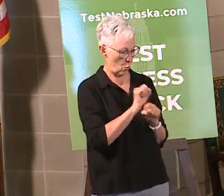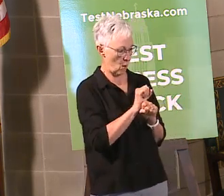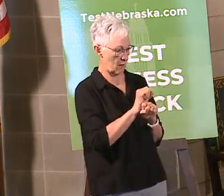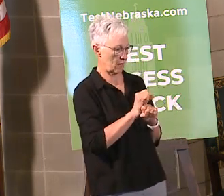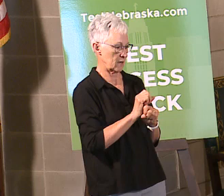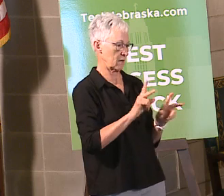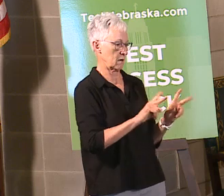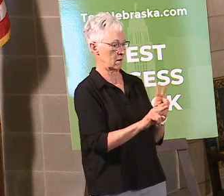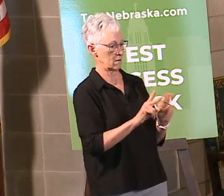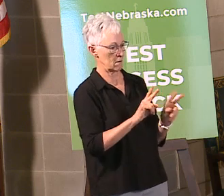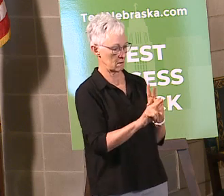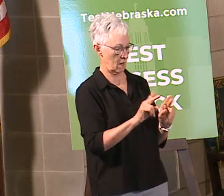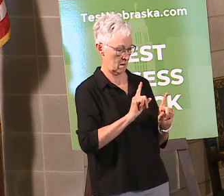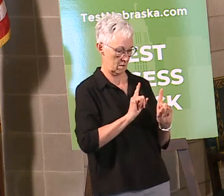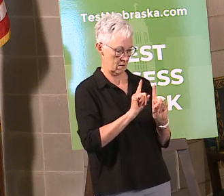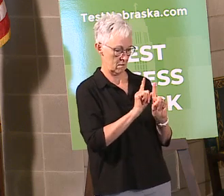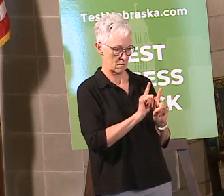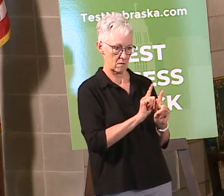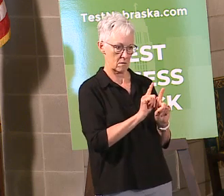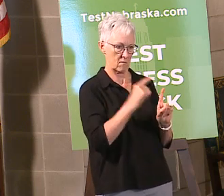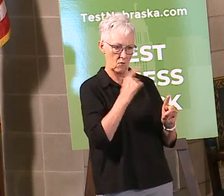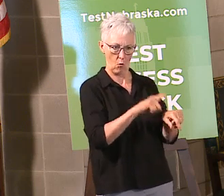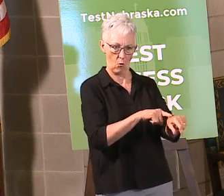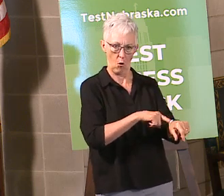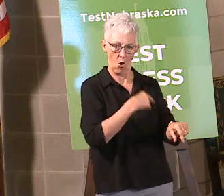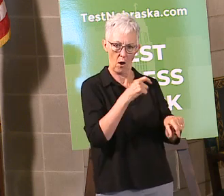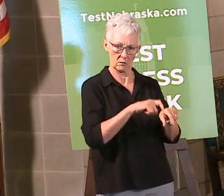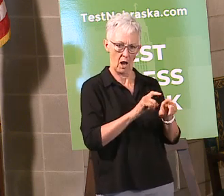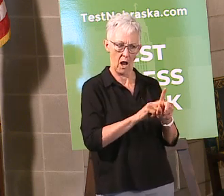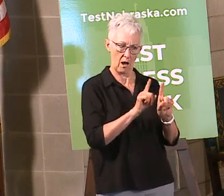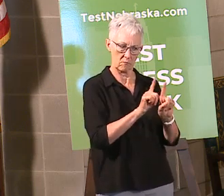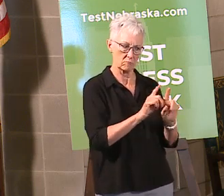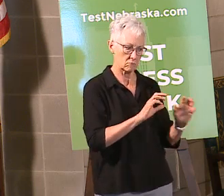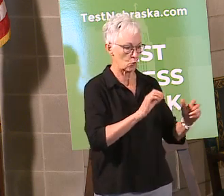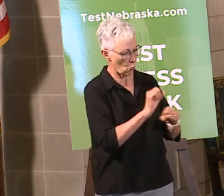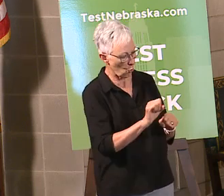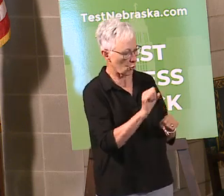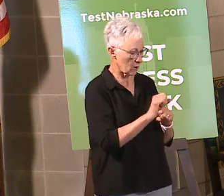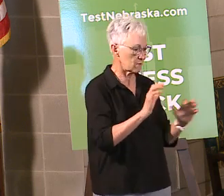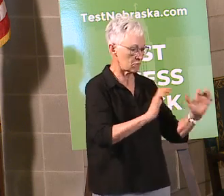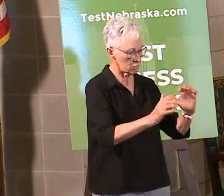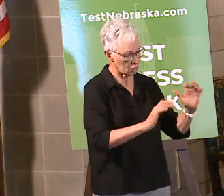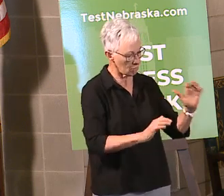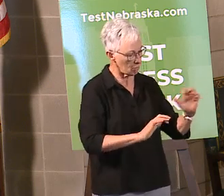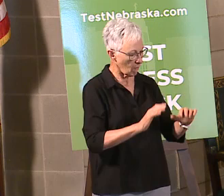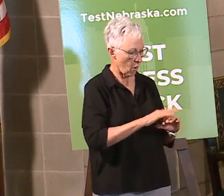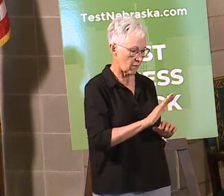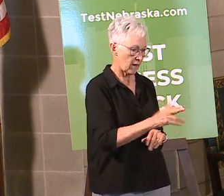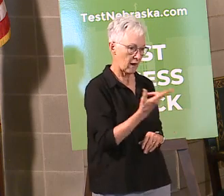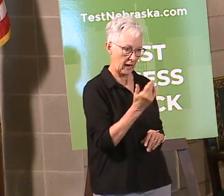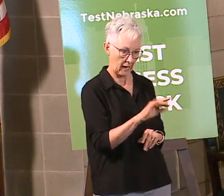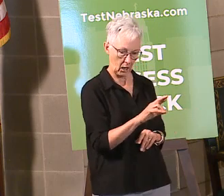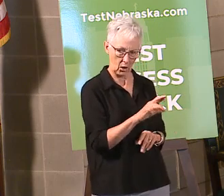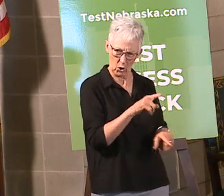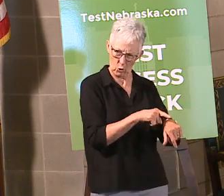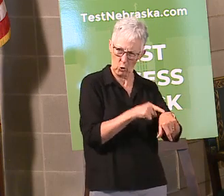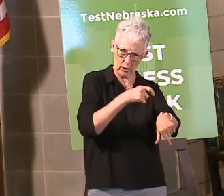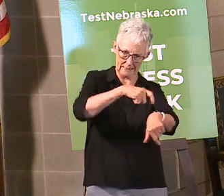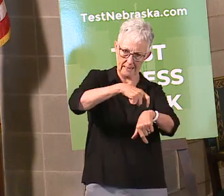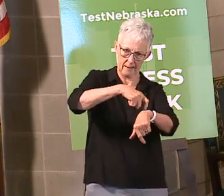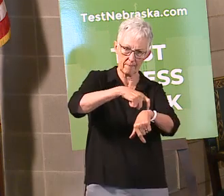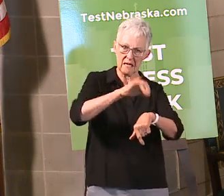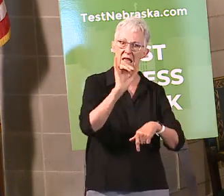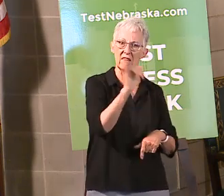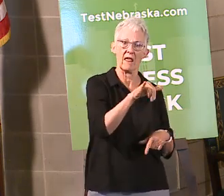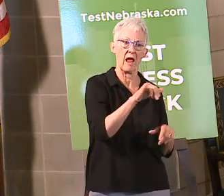it was important for both parties to be wearing a mask. So not only the stylist, but also the patron to be wearing a mask. For the